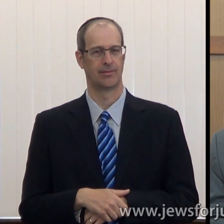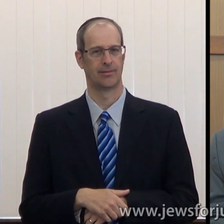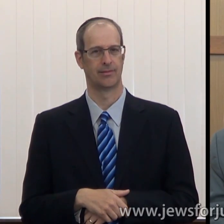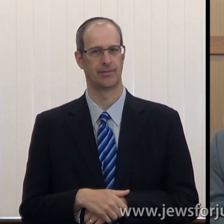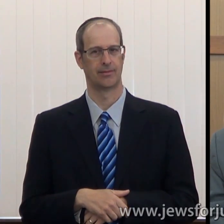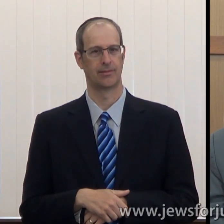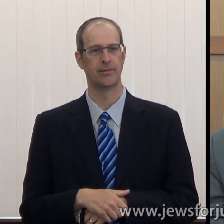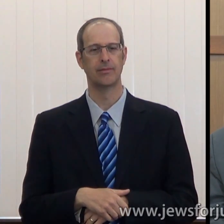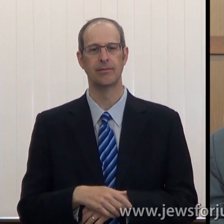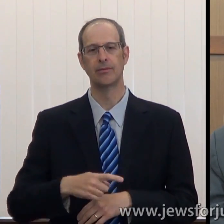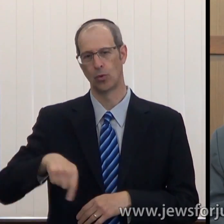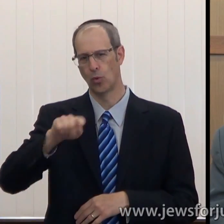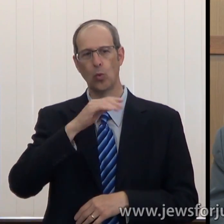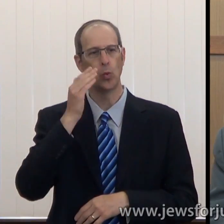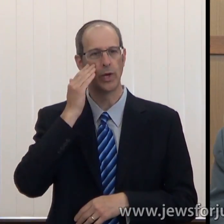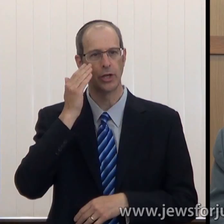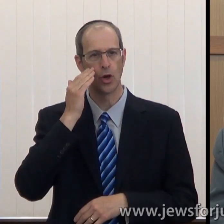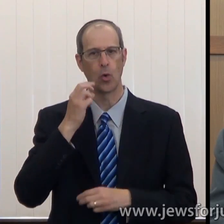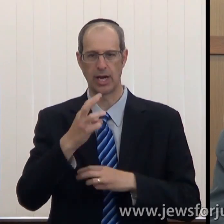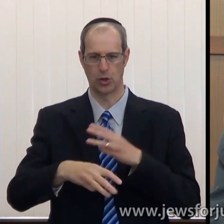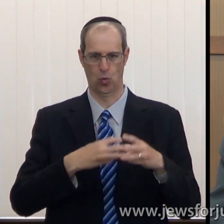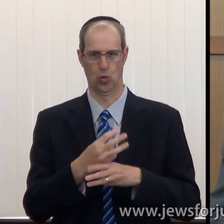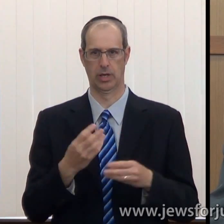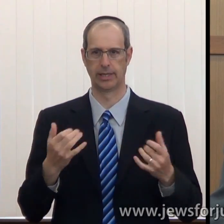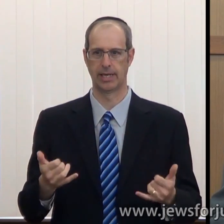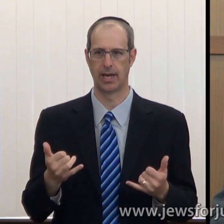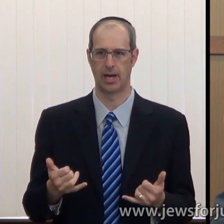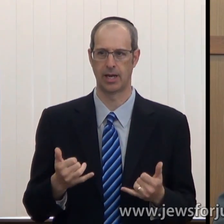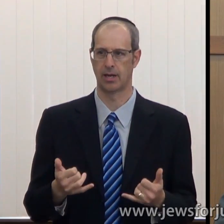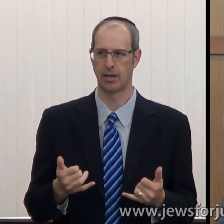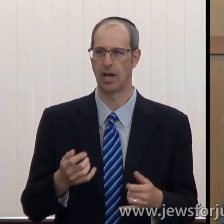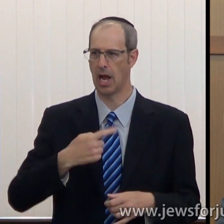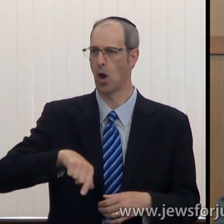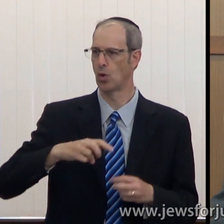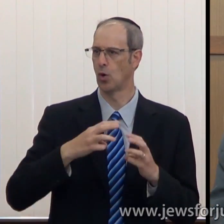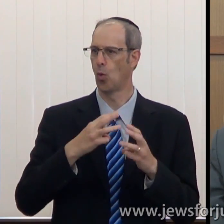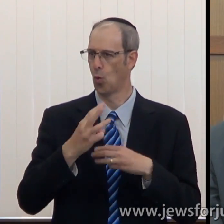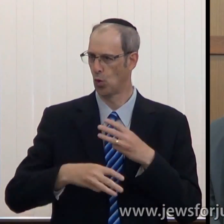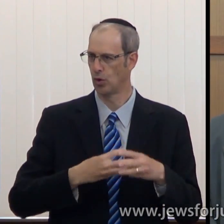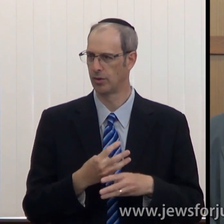We know that in the world today, in our world,